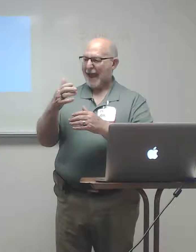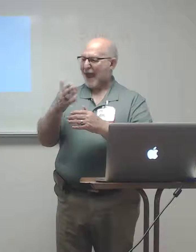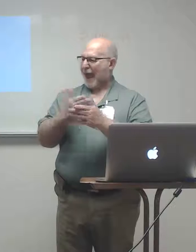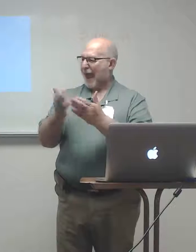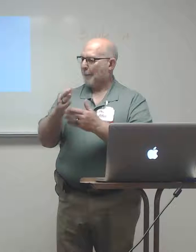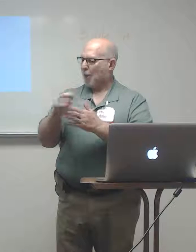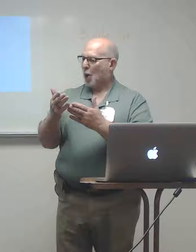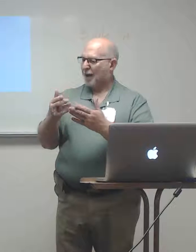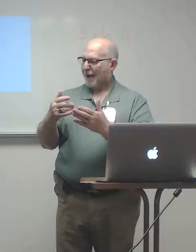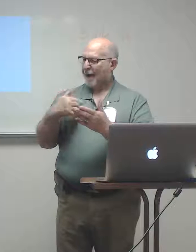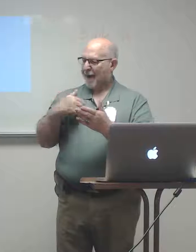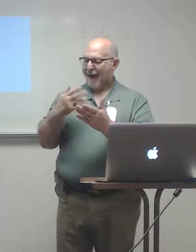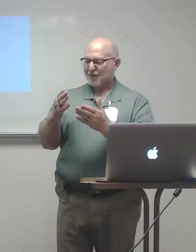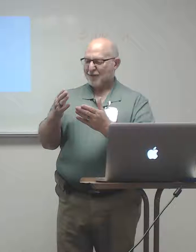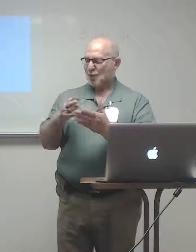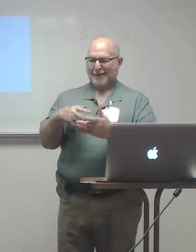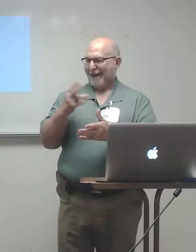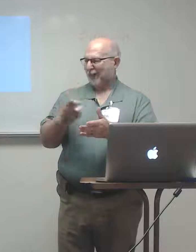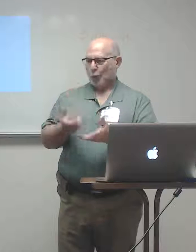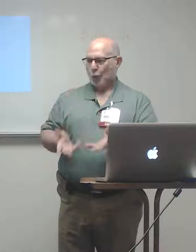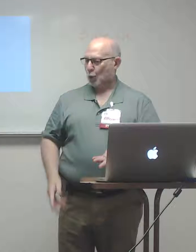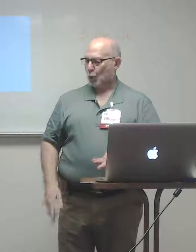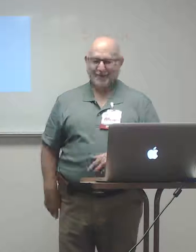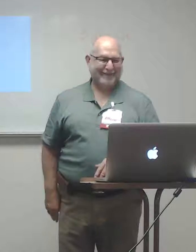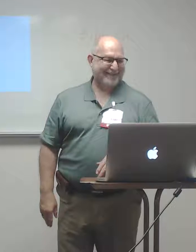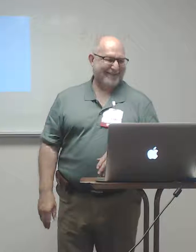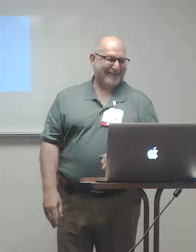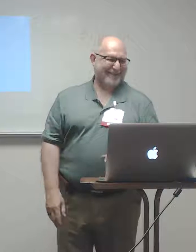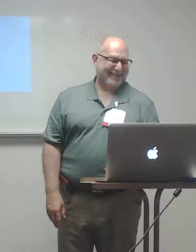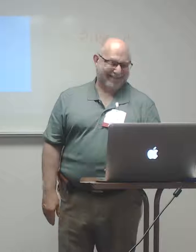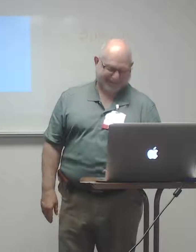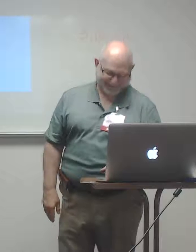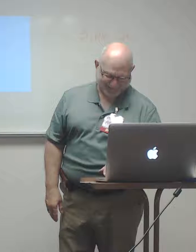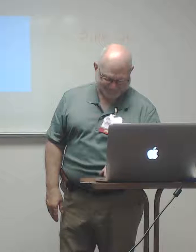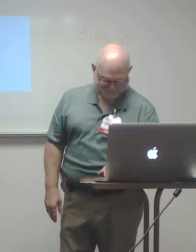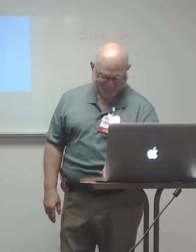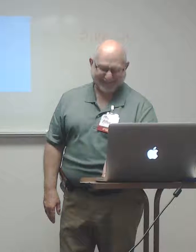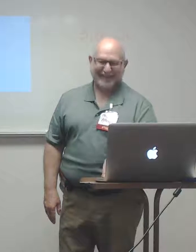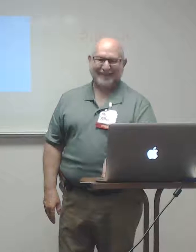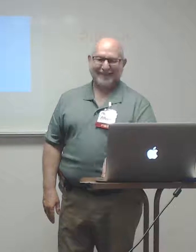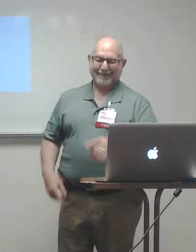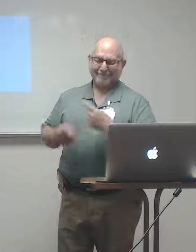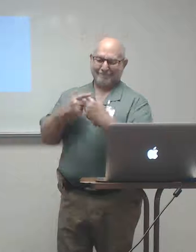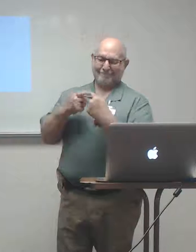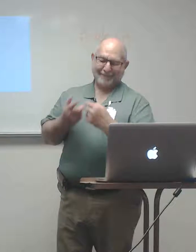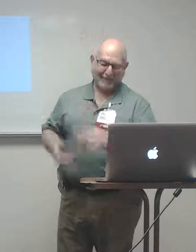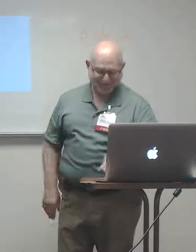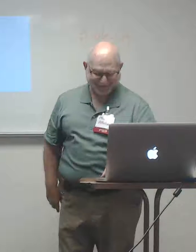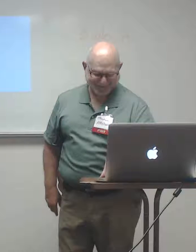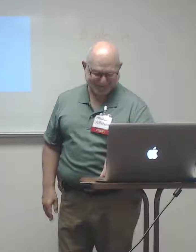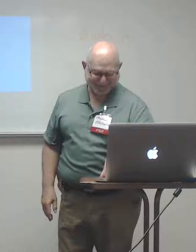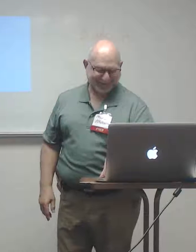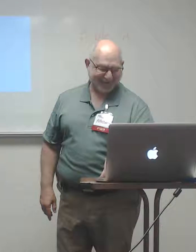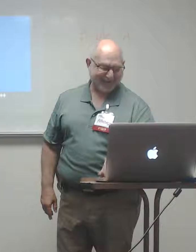Haley's Handbook. I have a book. I have a few of those. I really never use that one too much. Shame on